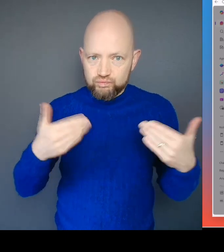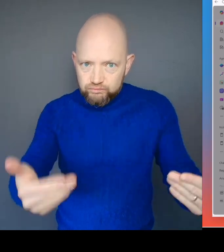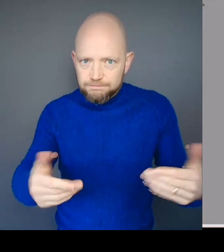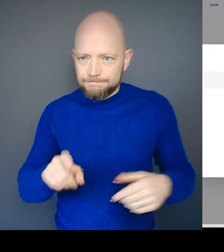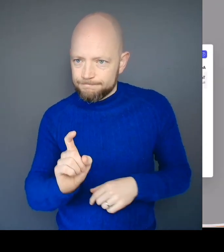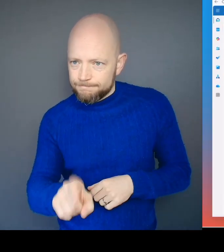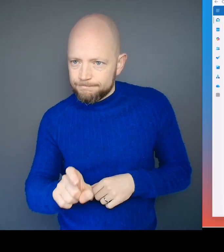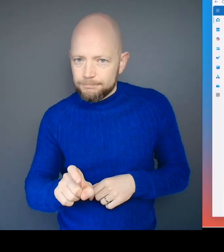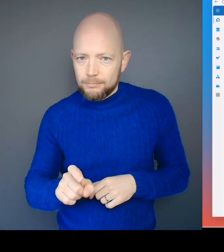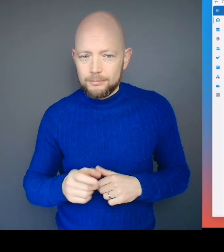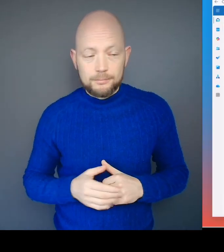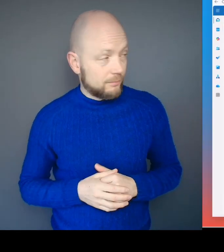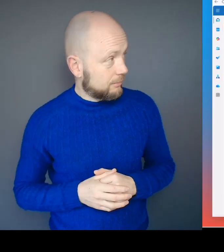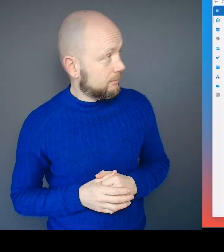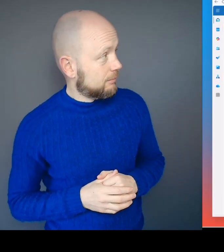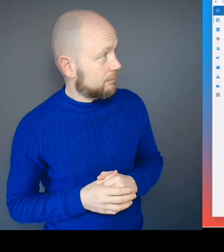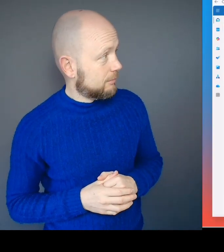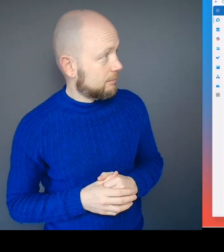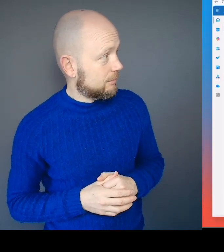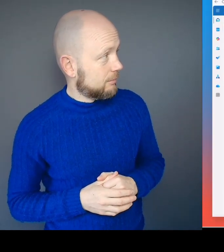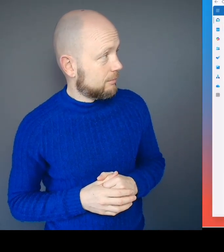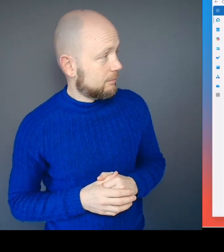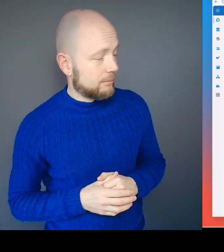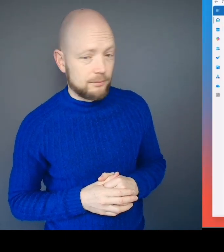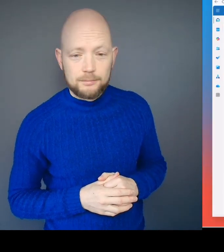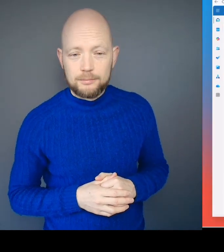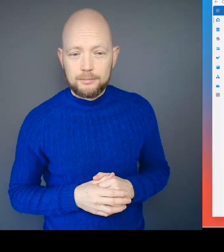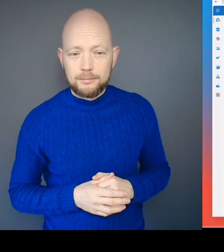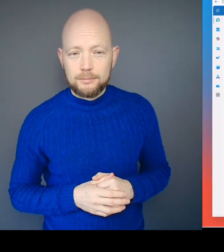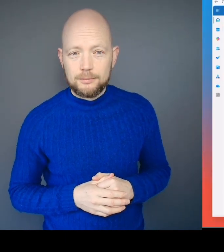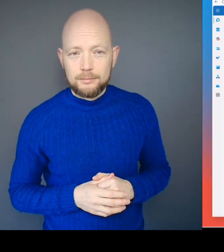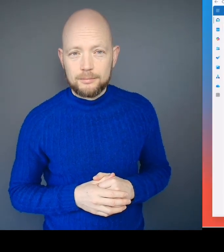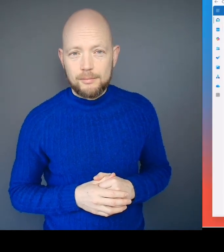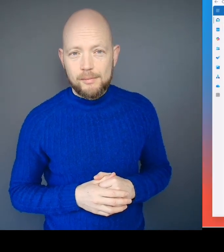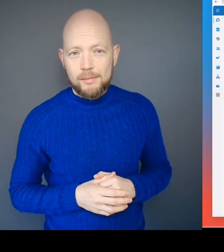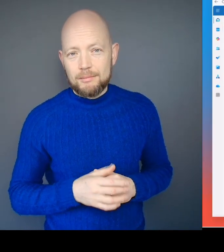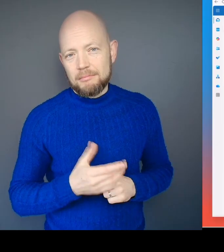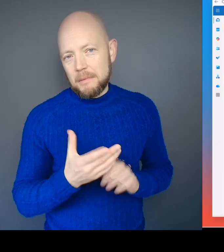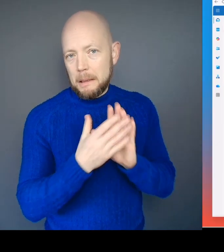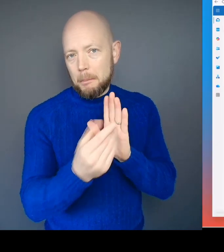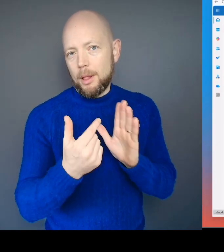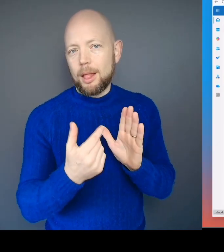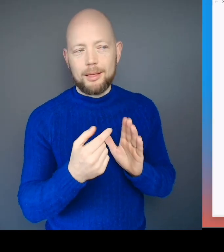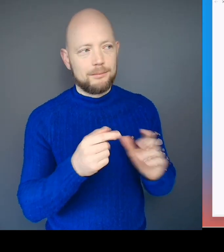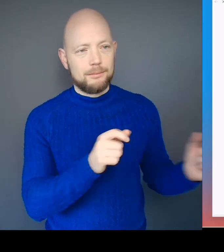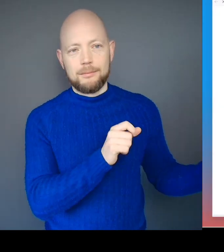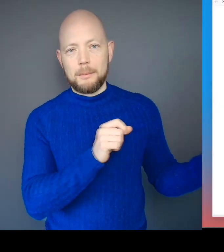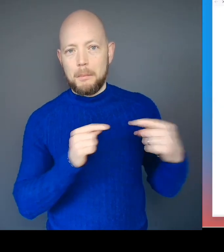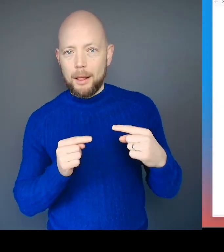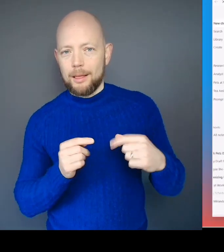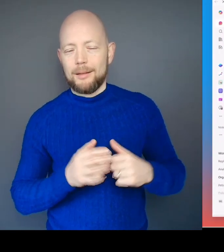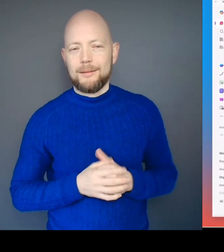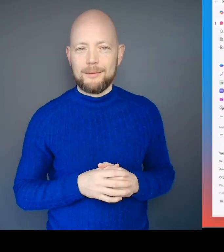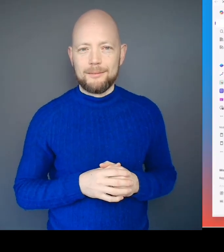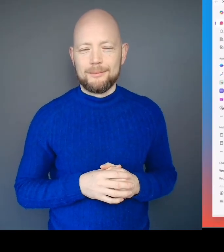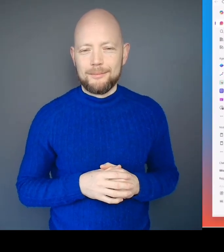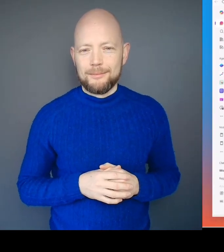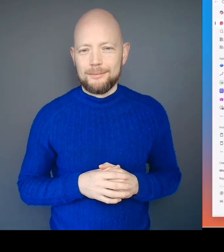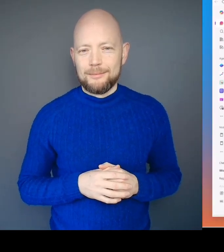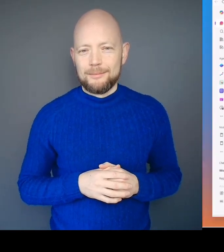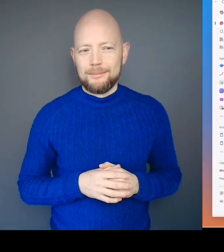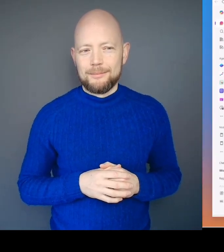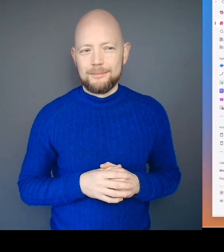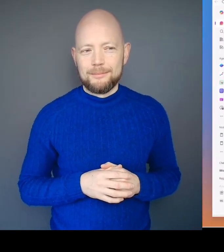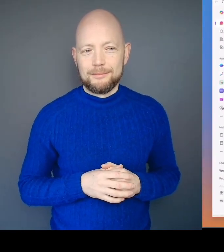the next scheduled run. Just to show you what that looks like when it does run, if you've selected an email notification, you'll get that. You can click through and